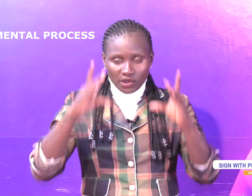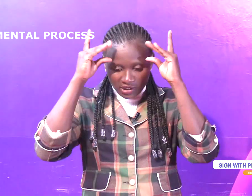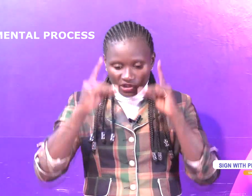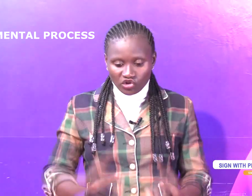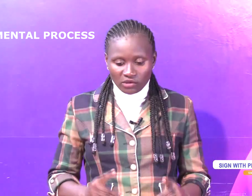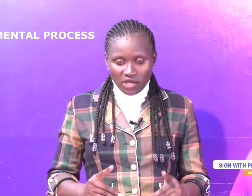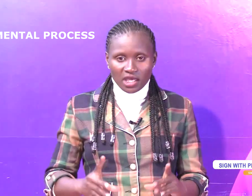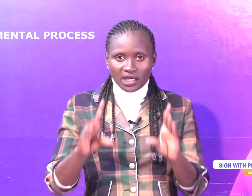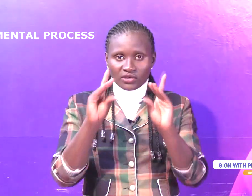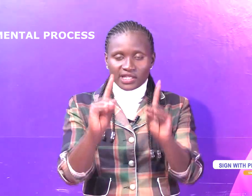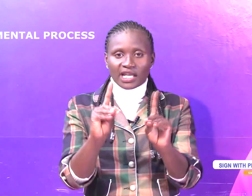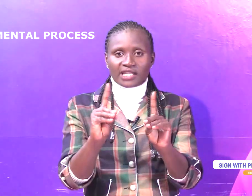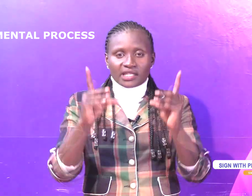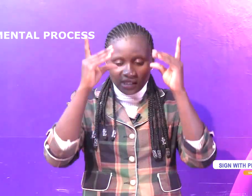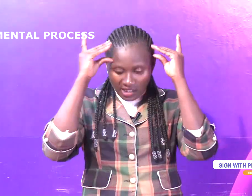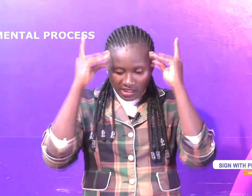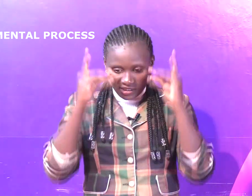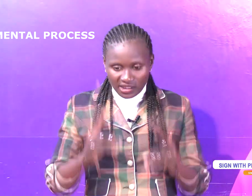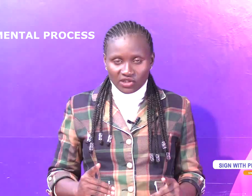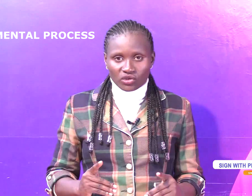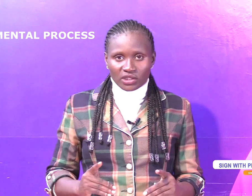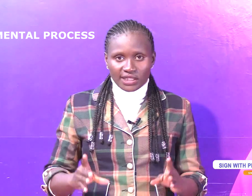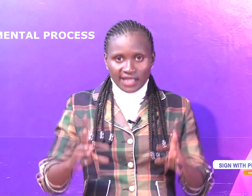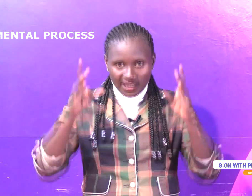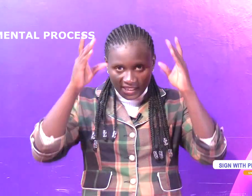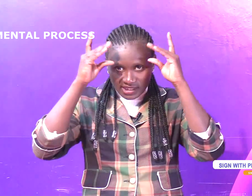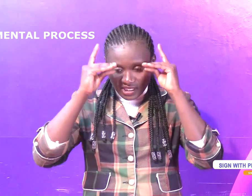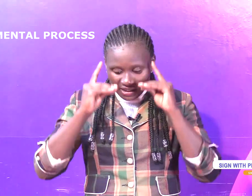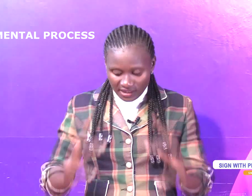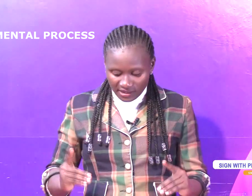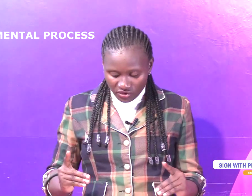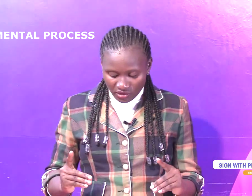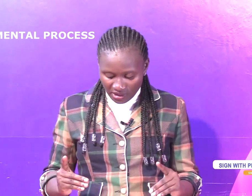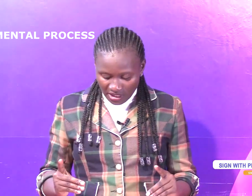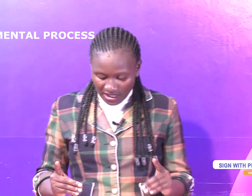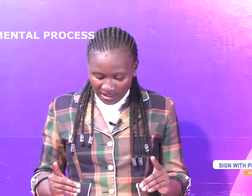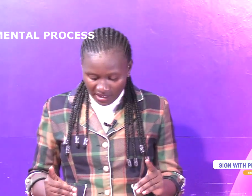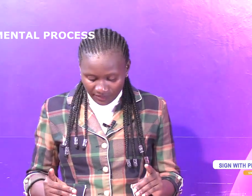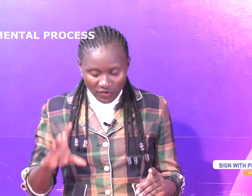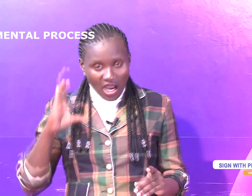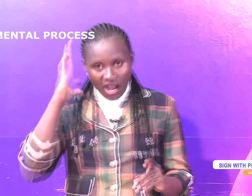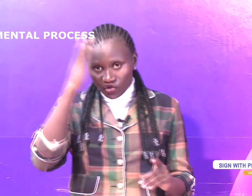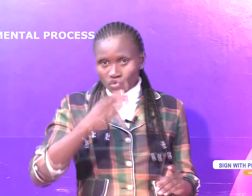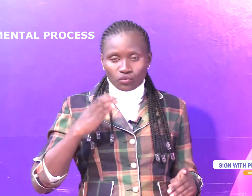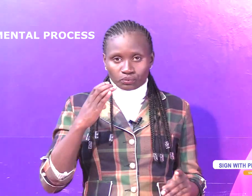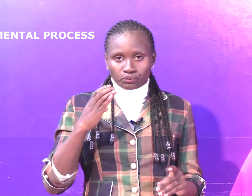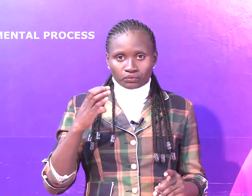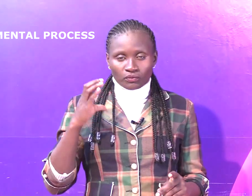decision making, like using a letter D, decision. It is like this, decision. And then assume.